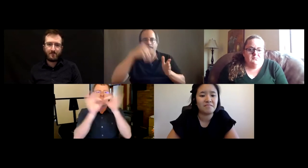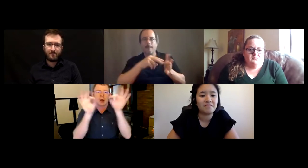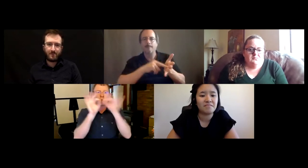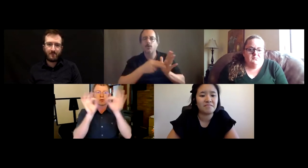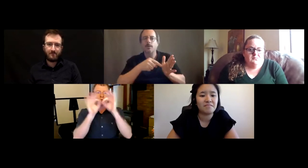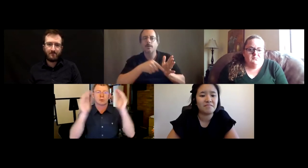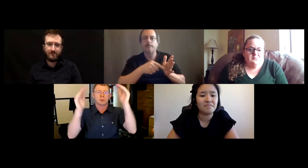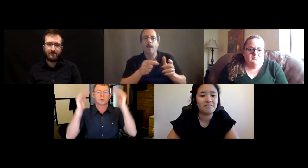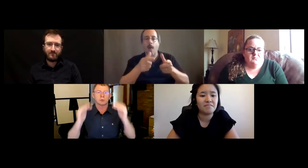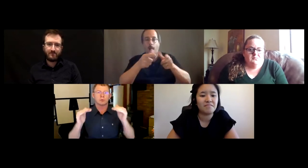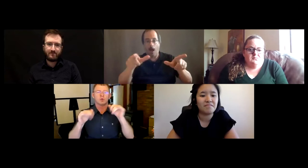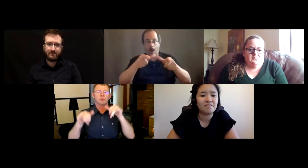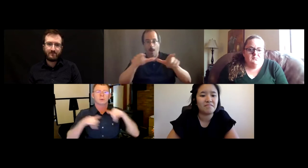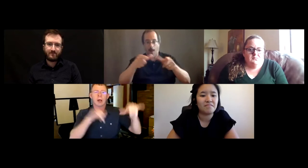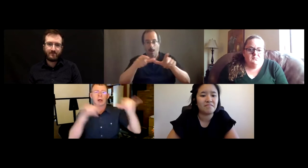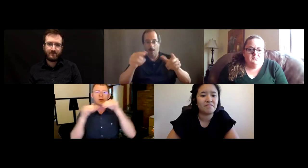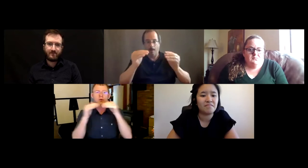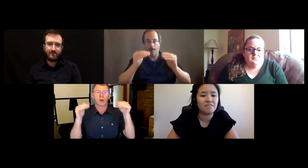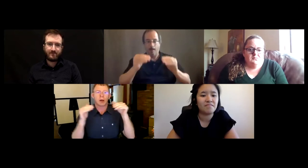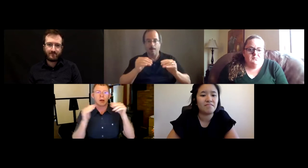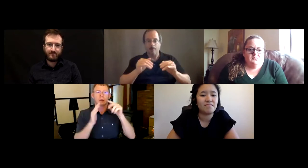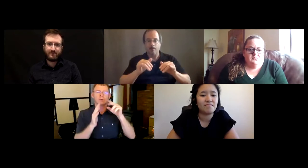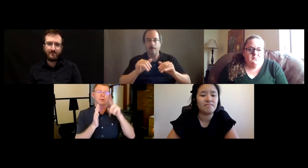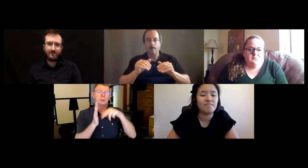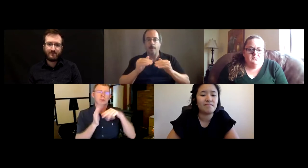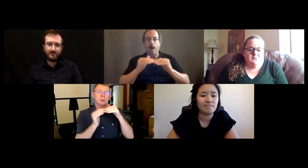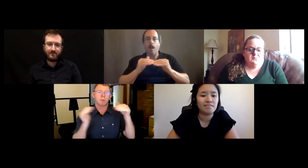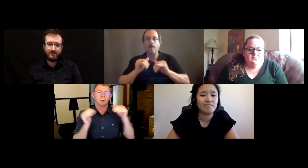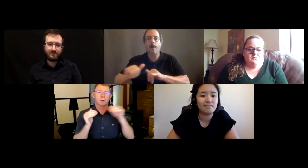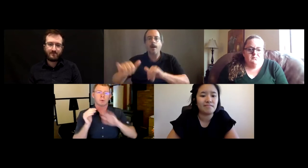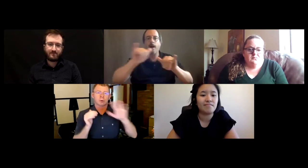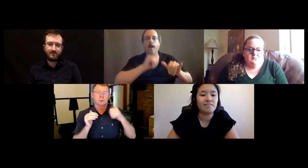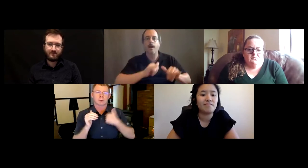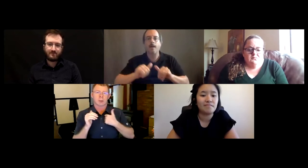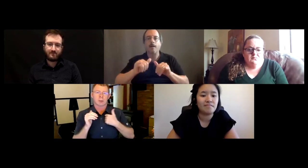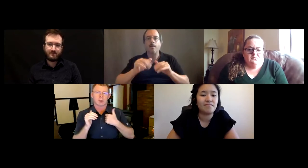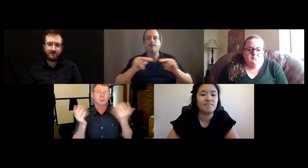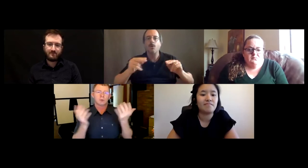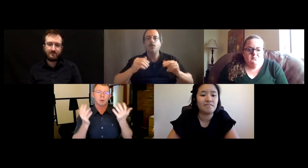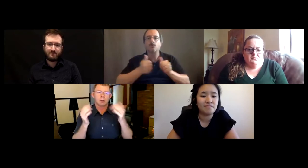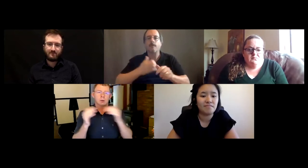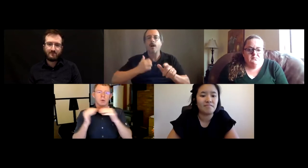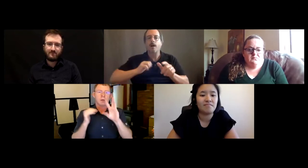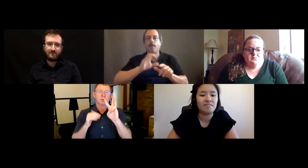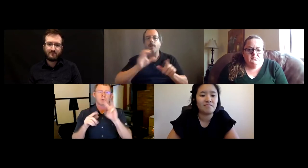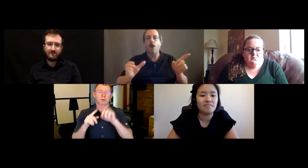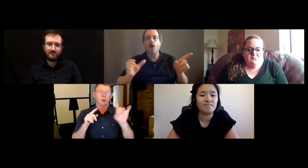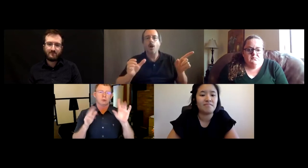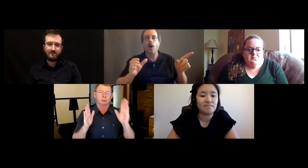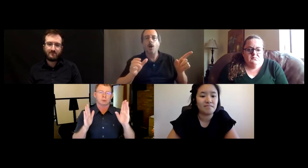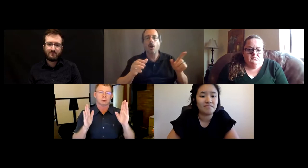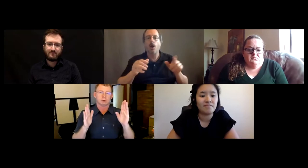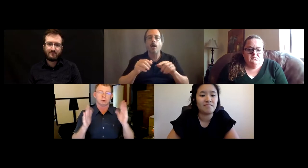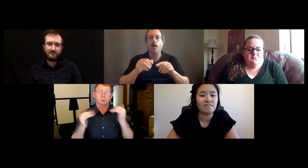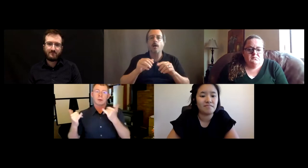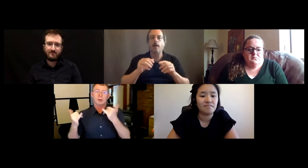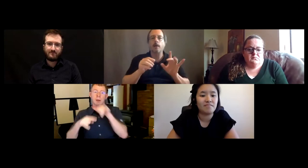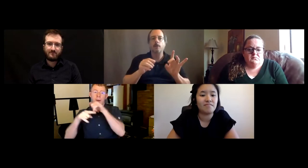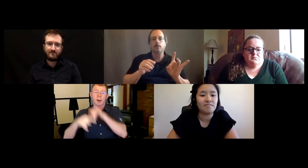which means that language is brought down to a general standard within Canada. Generally, that falls to